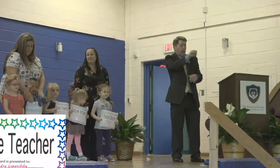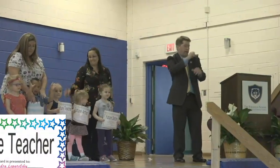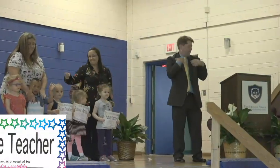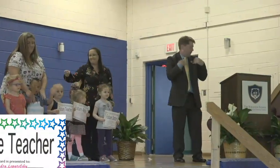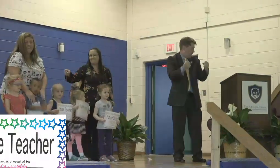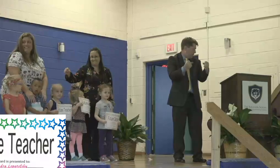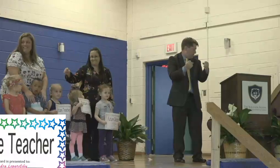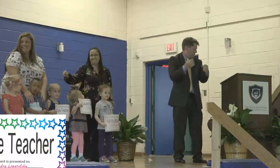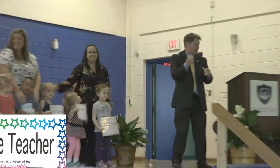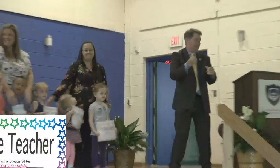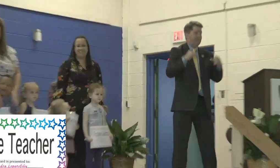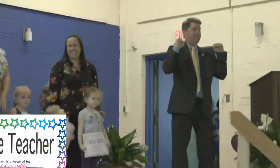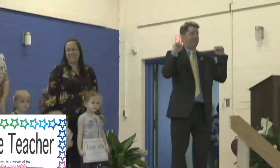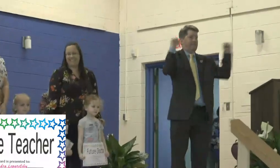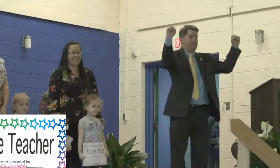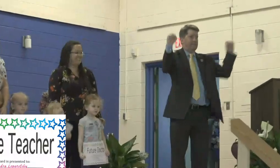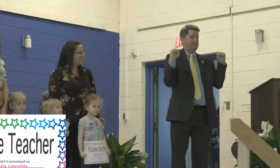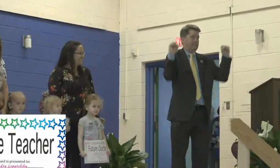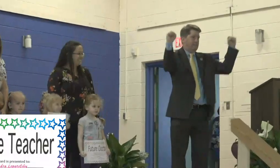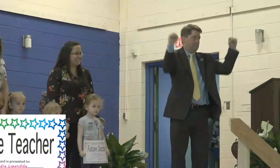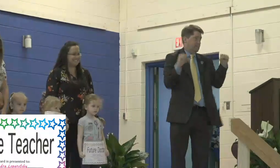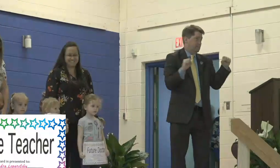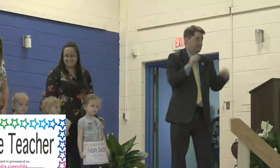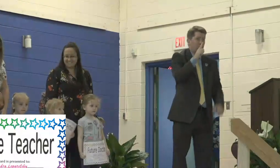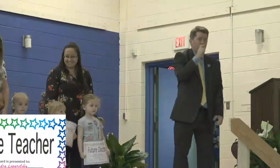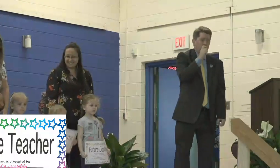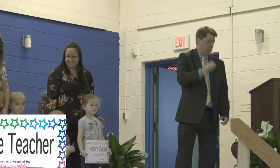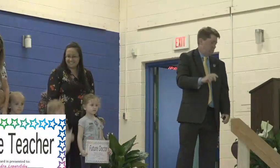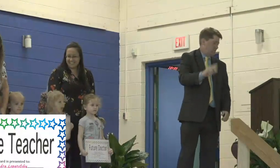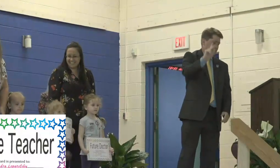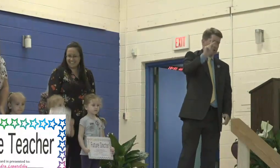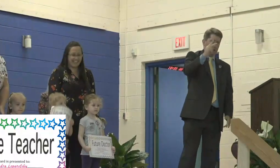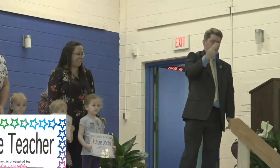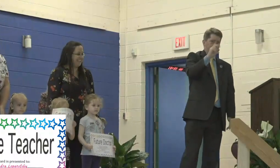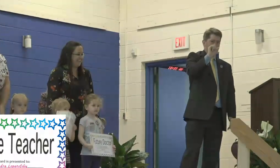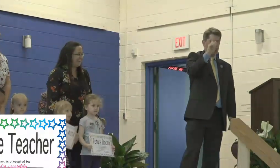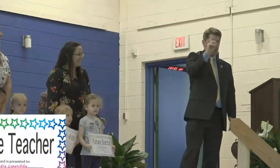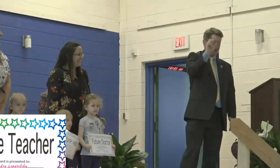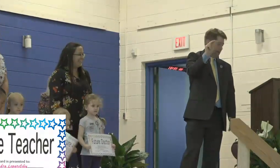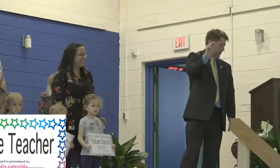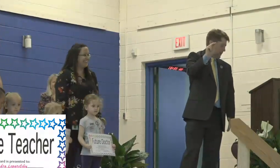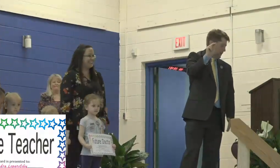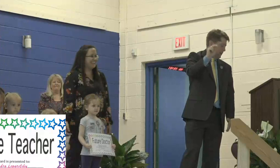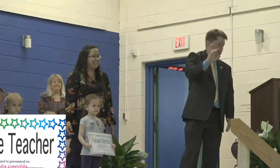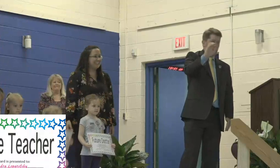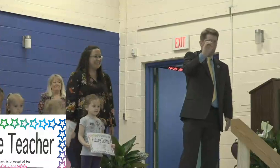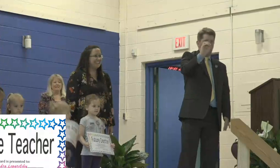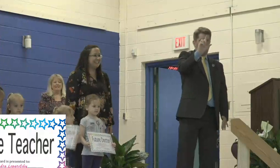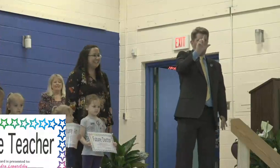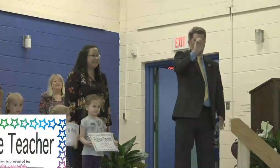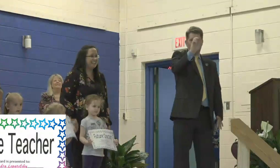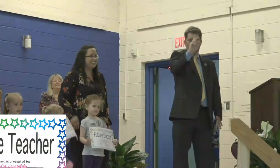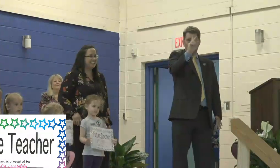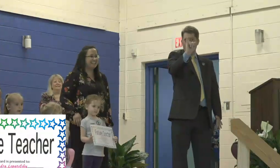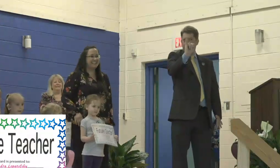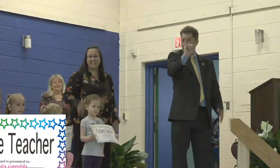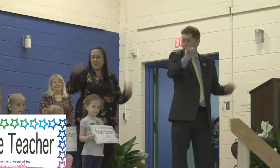for showing special interest in health and fitness. And this goes to Kaden Olecki.